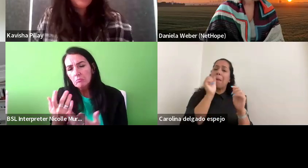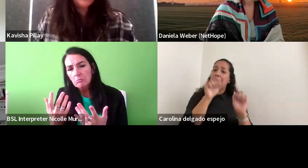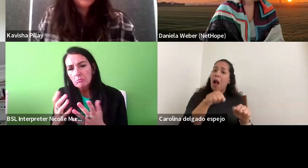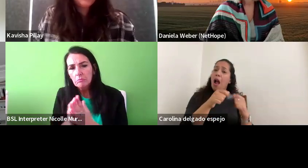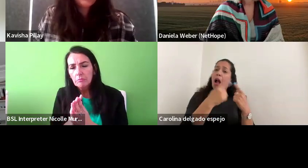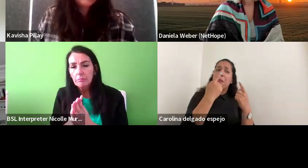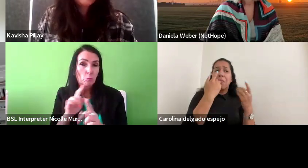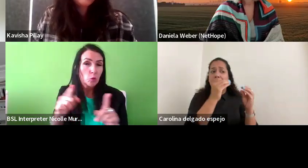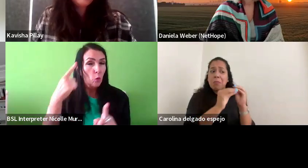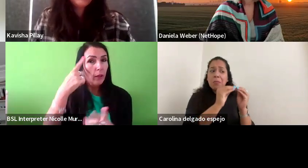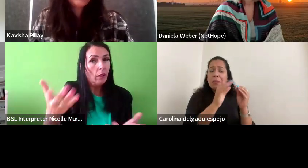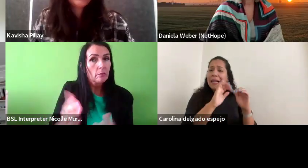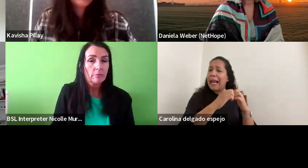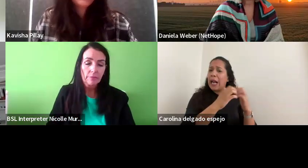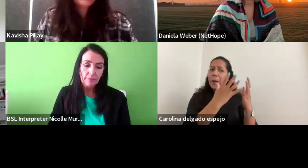to hear your thoughts on that.